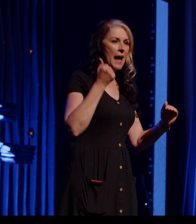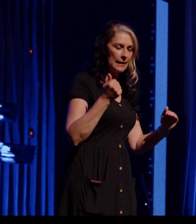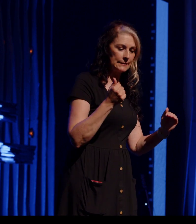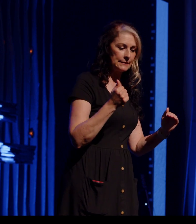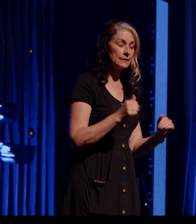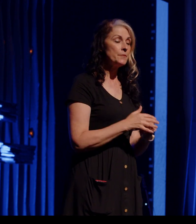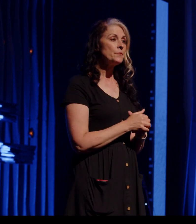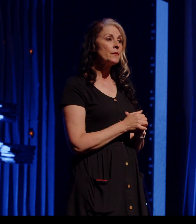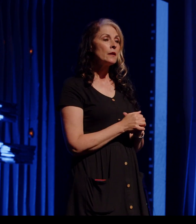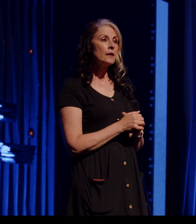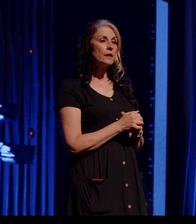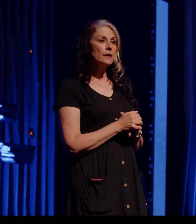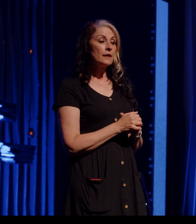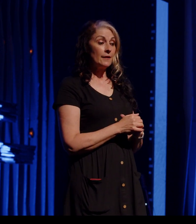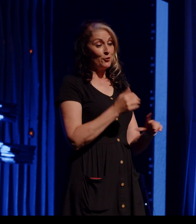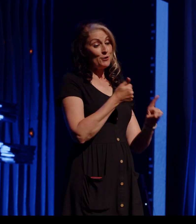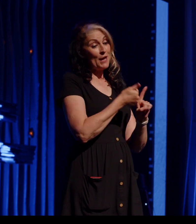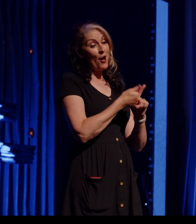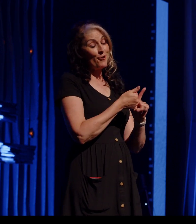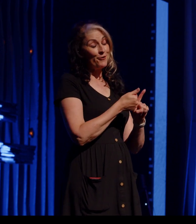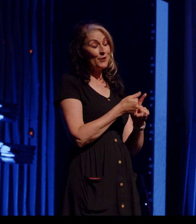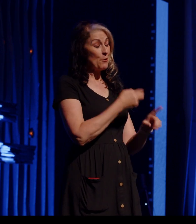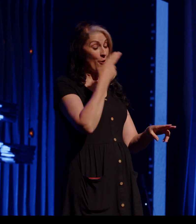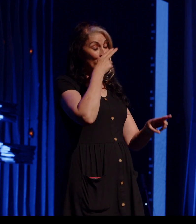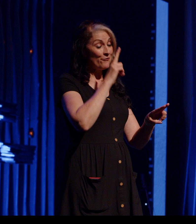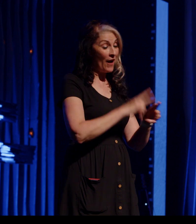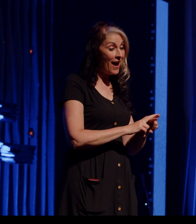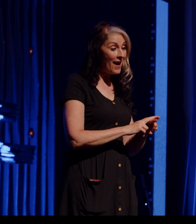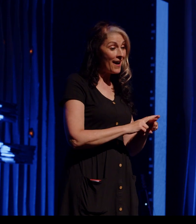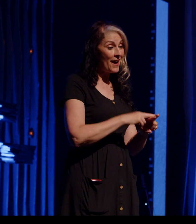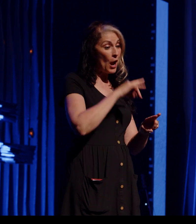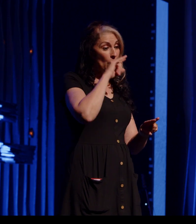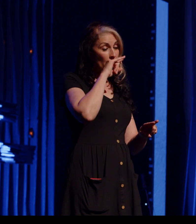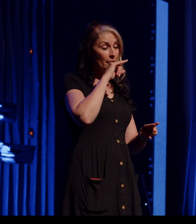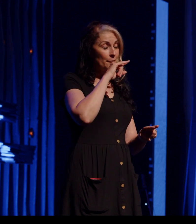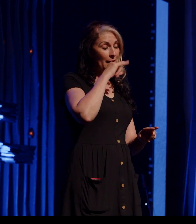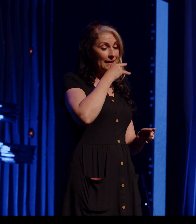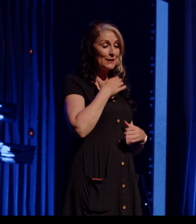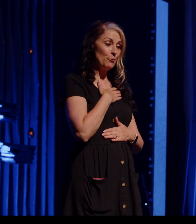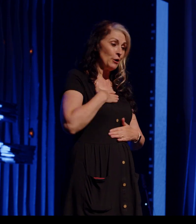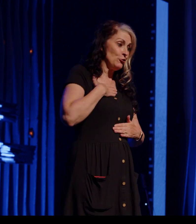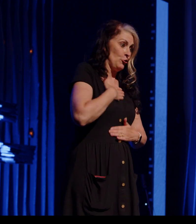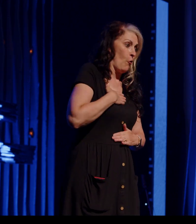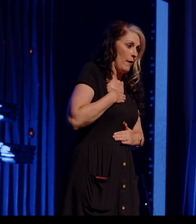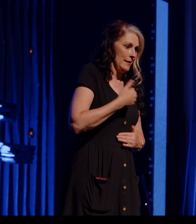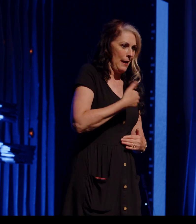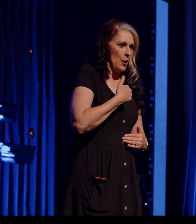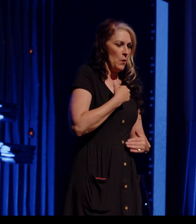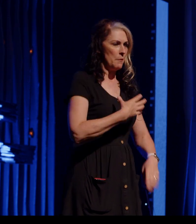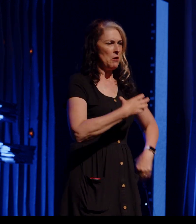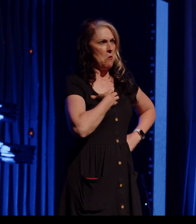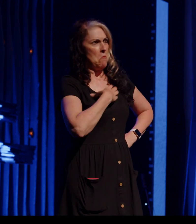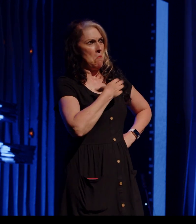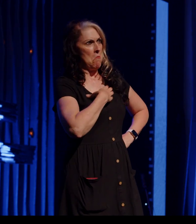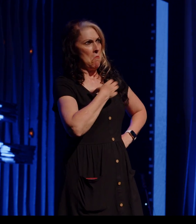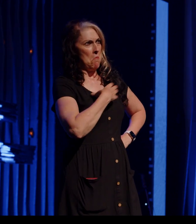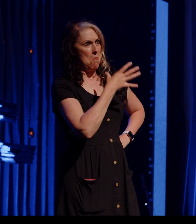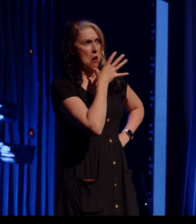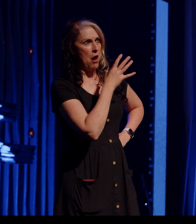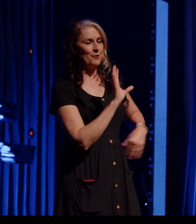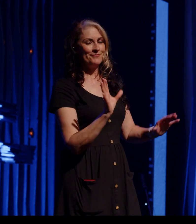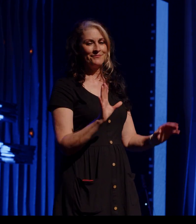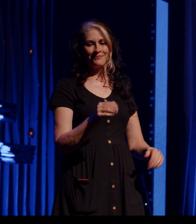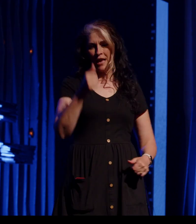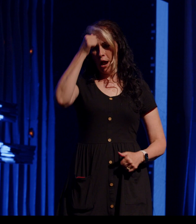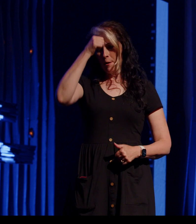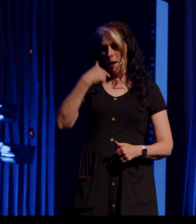And besides, you were fun, and they were enjoying it, so I didn't want to be the cranky mom. So, I remember